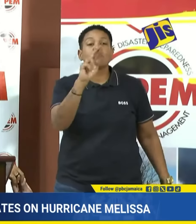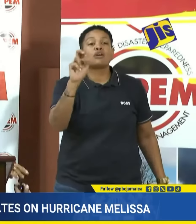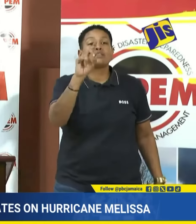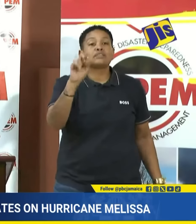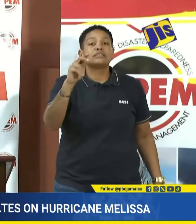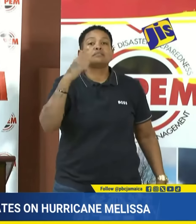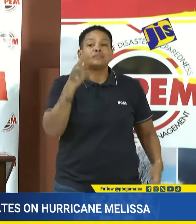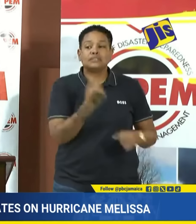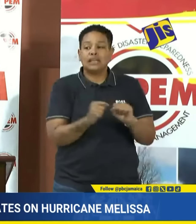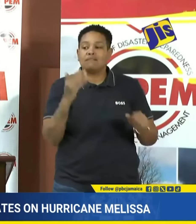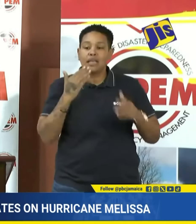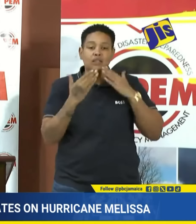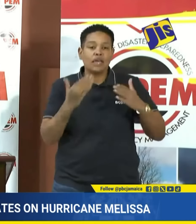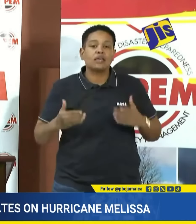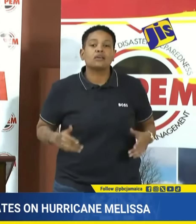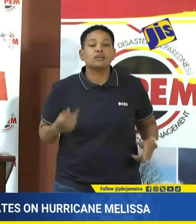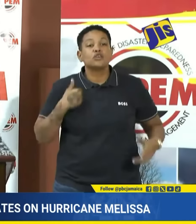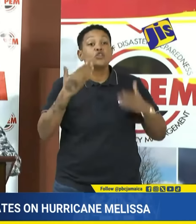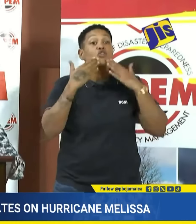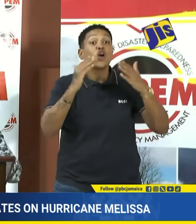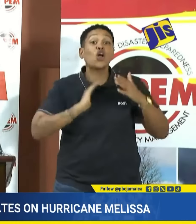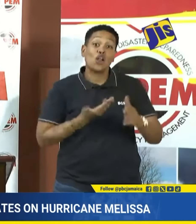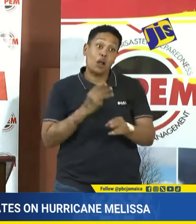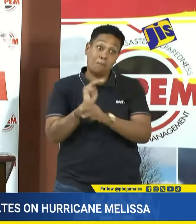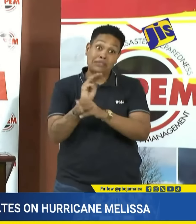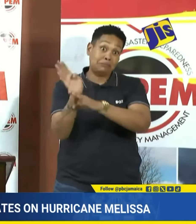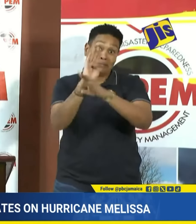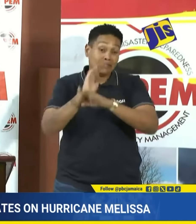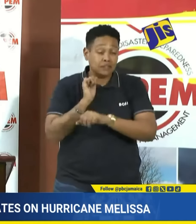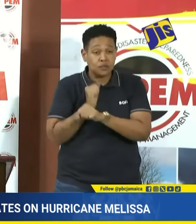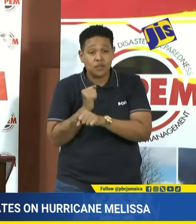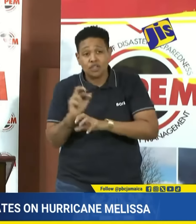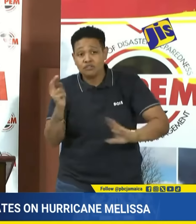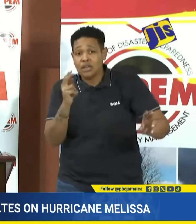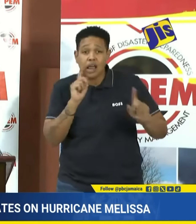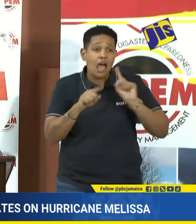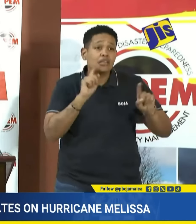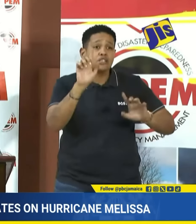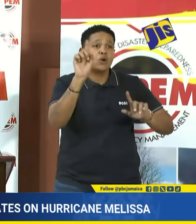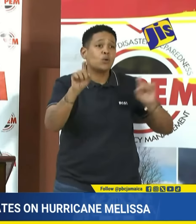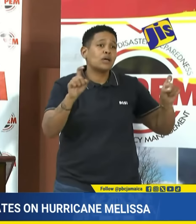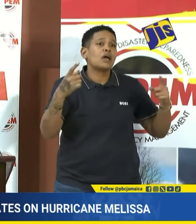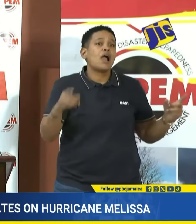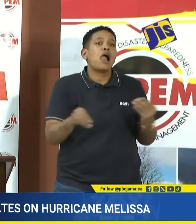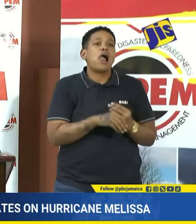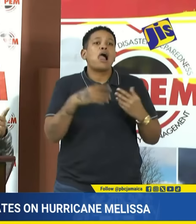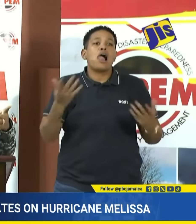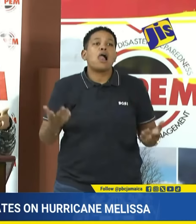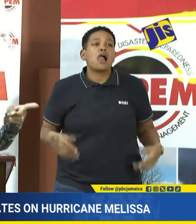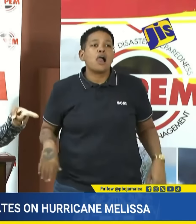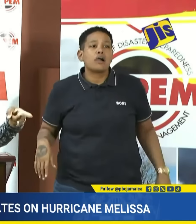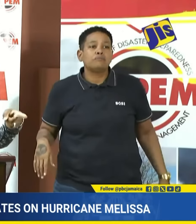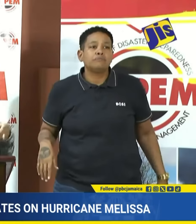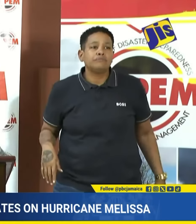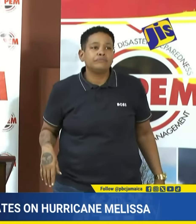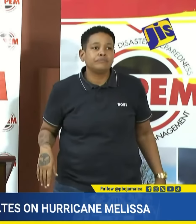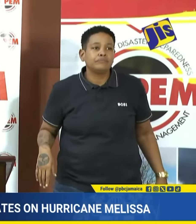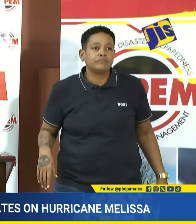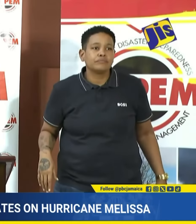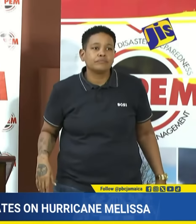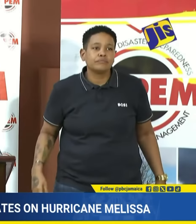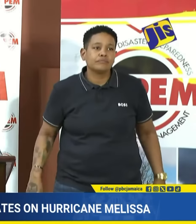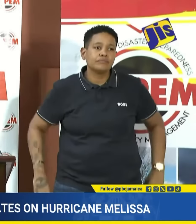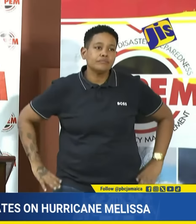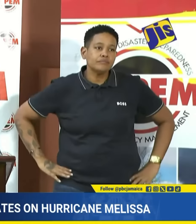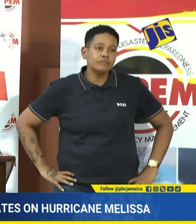Thank you. All right, told you, our ministers are always ready to answer your questions. All right, there are more